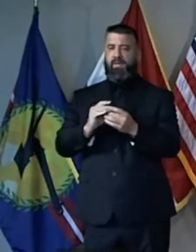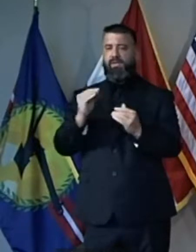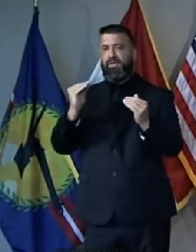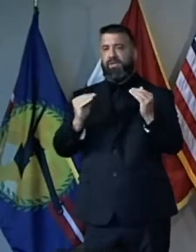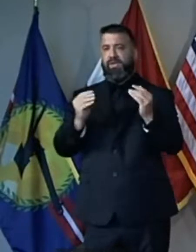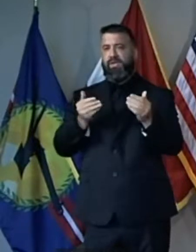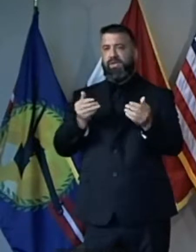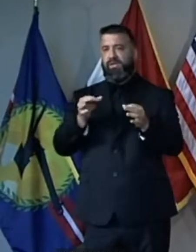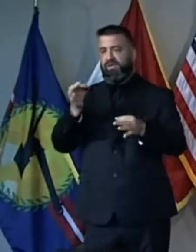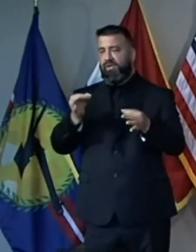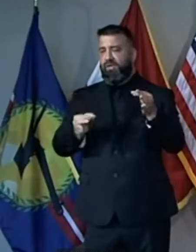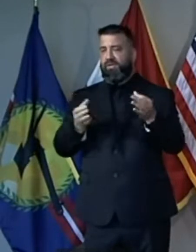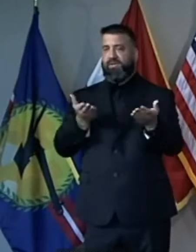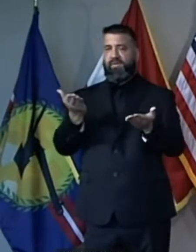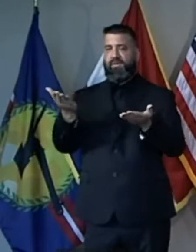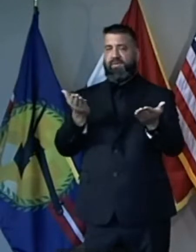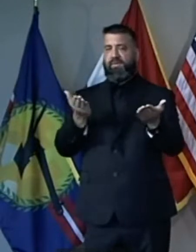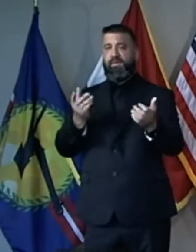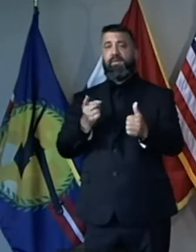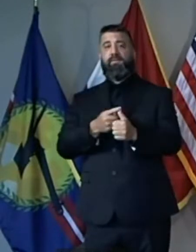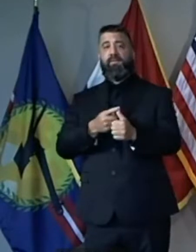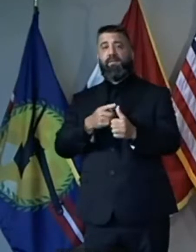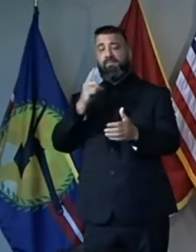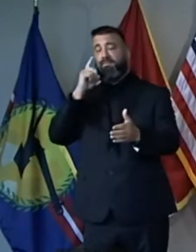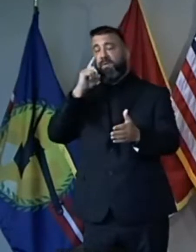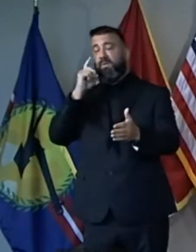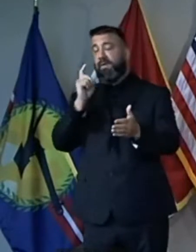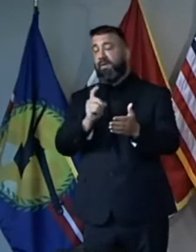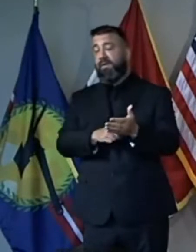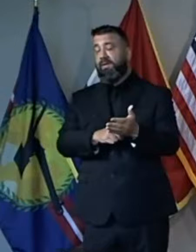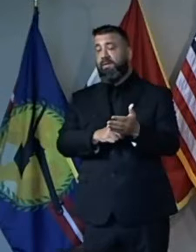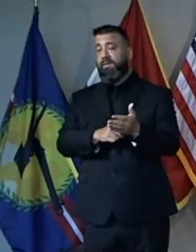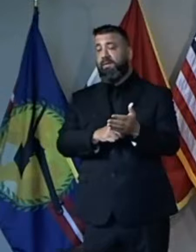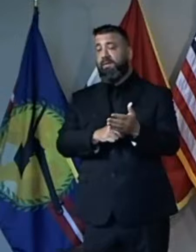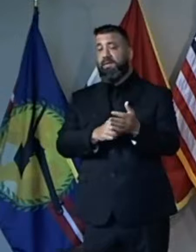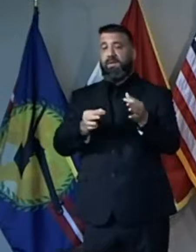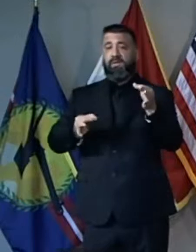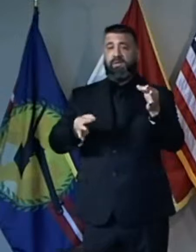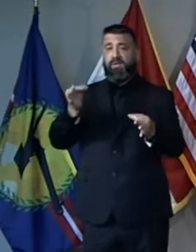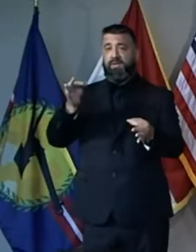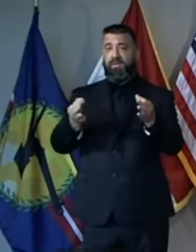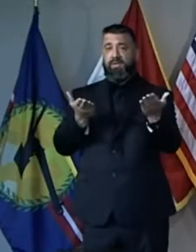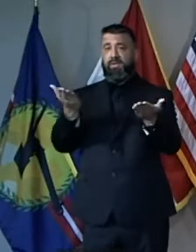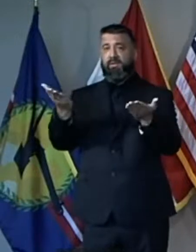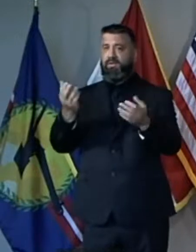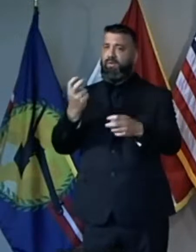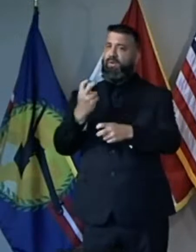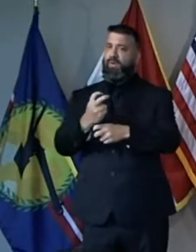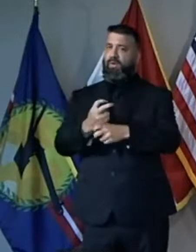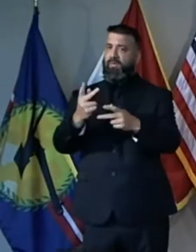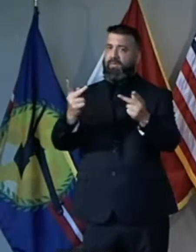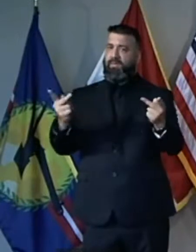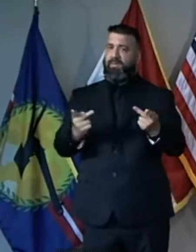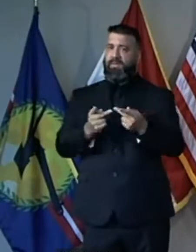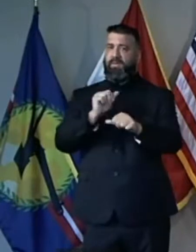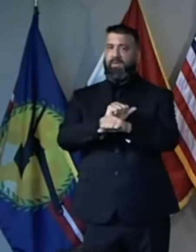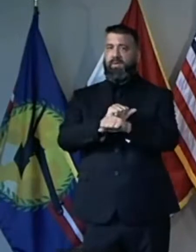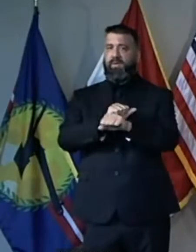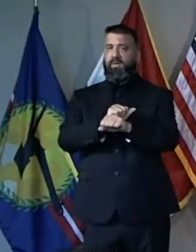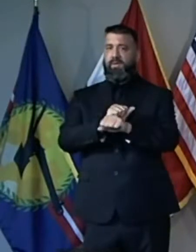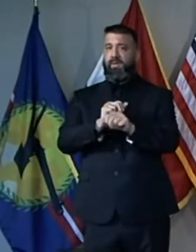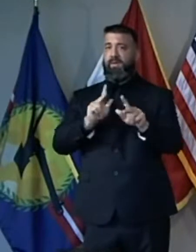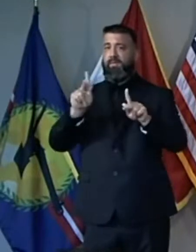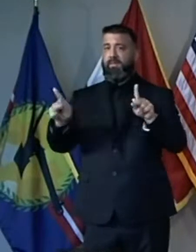I just first want to recognize that Justice Services is a very difficult place to work. People who are in our